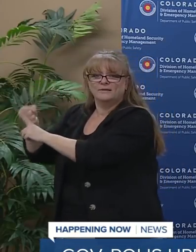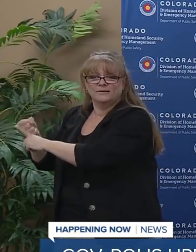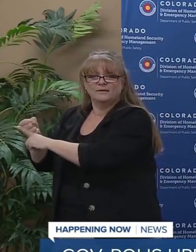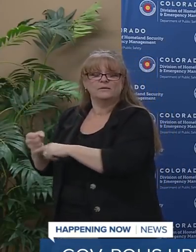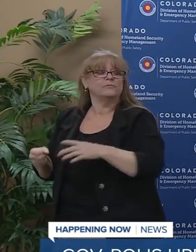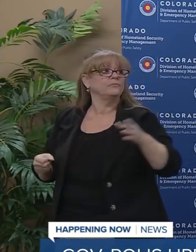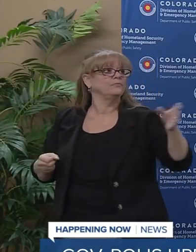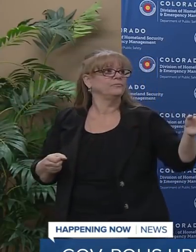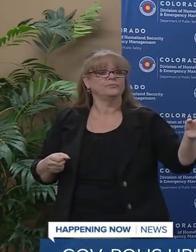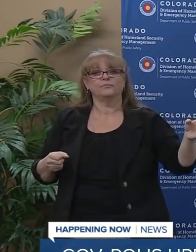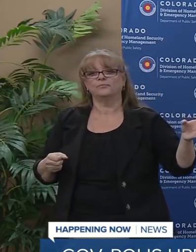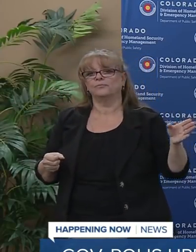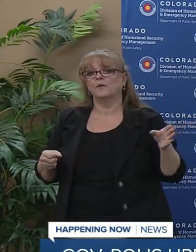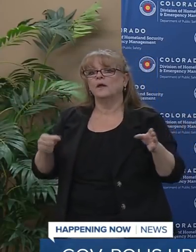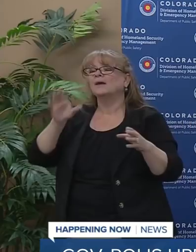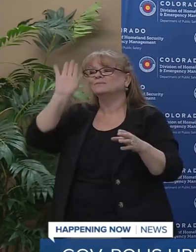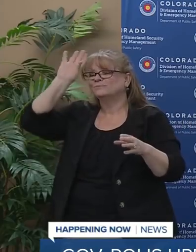campgrounds and trails.